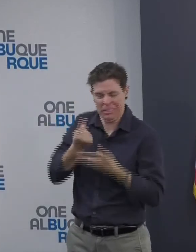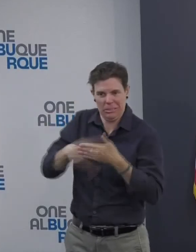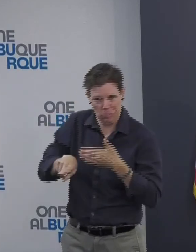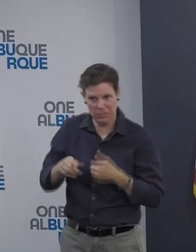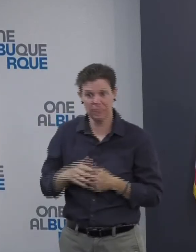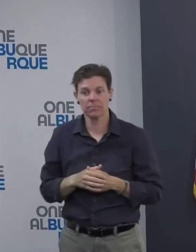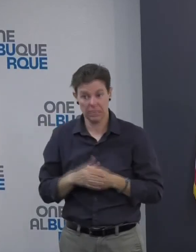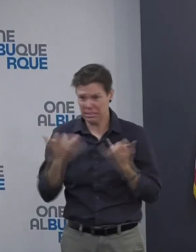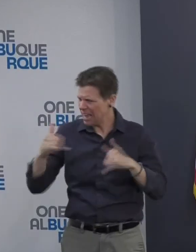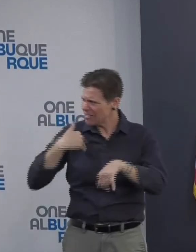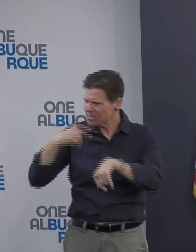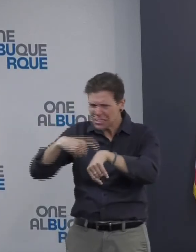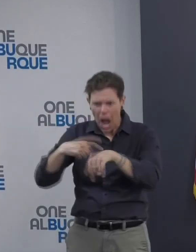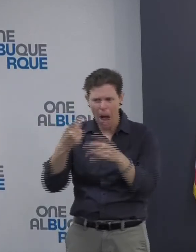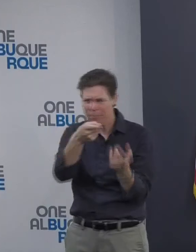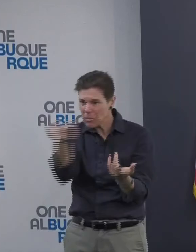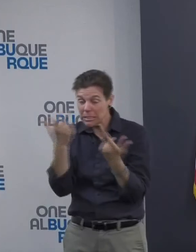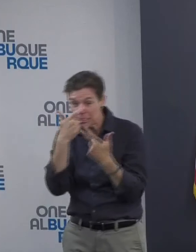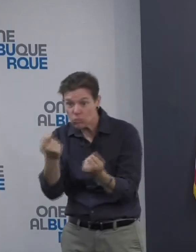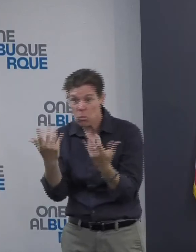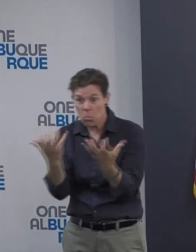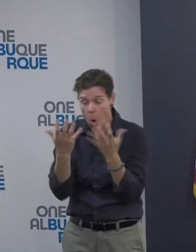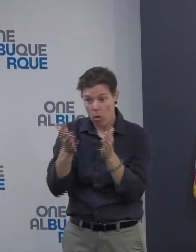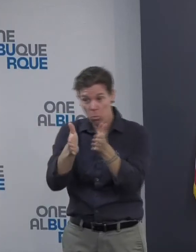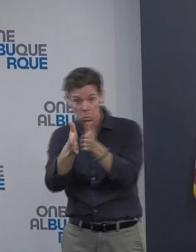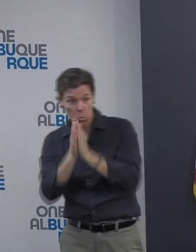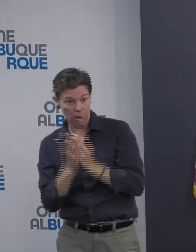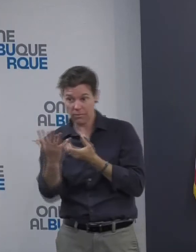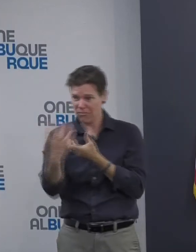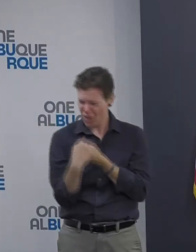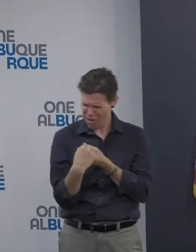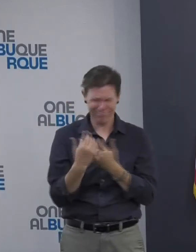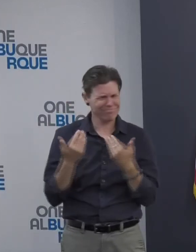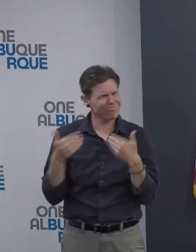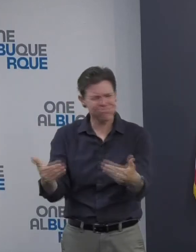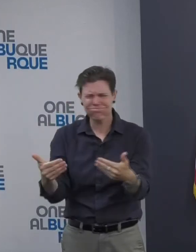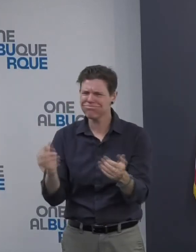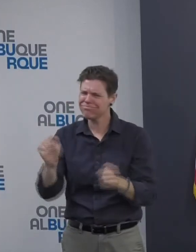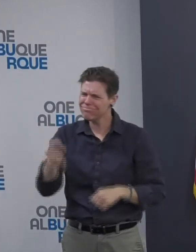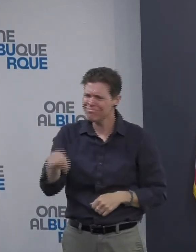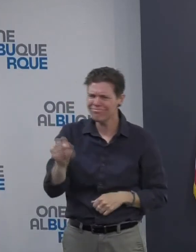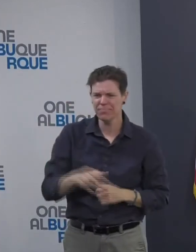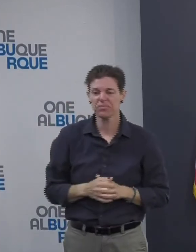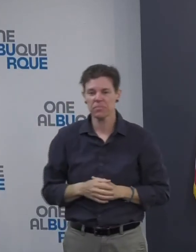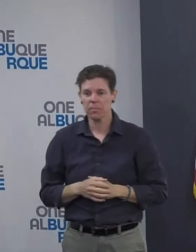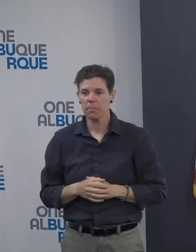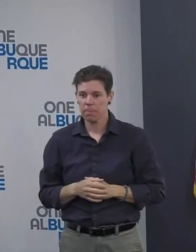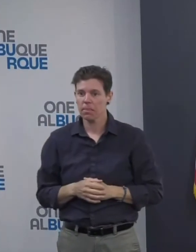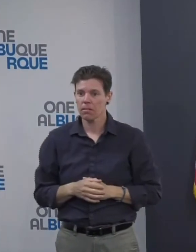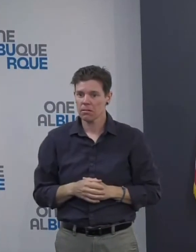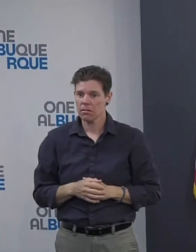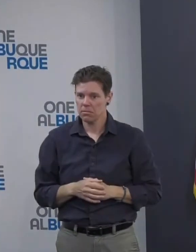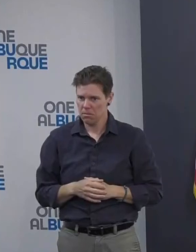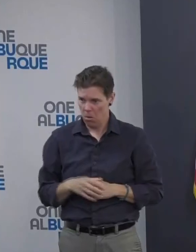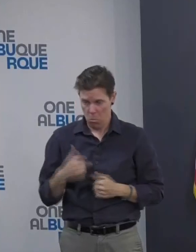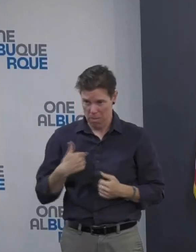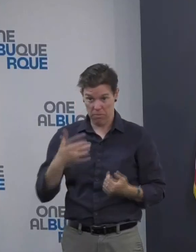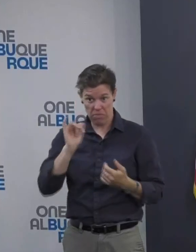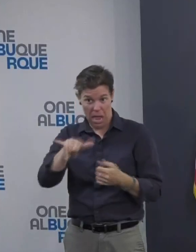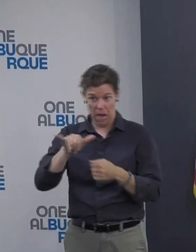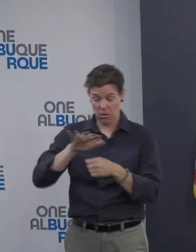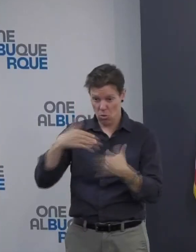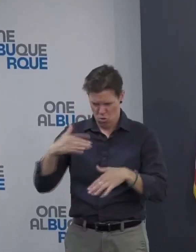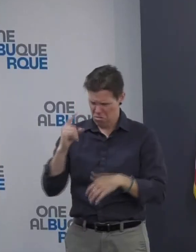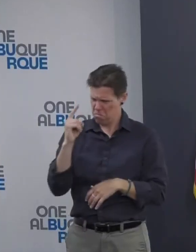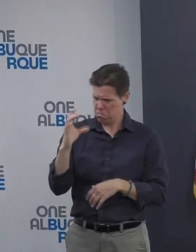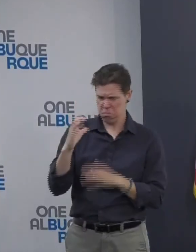over how to do that. So we believe right now we're still on track for that 100 despite the challenges, but it's going to take a lot more. So this is going to be